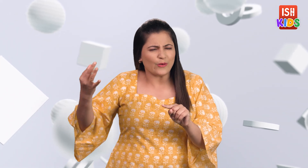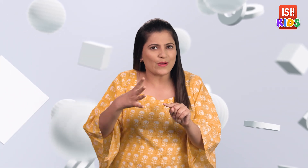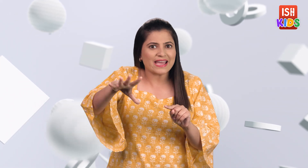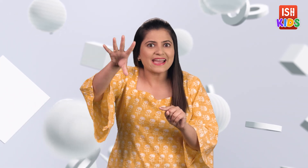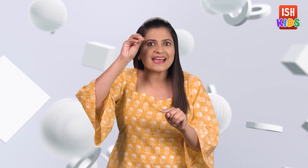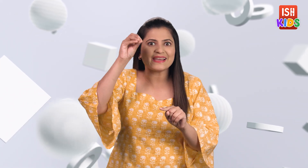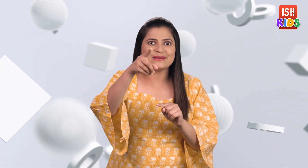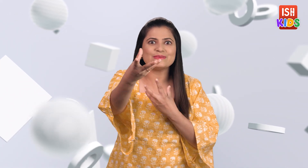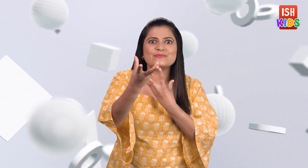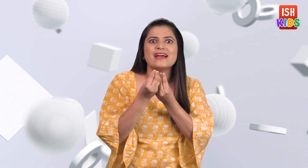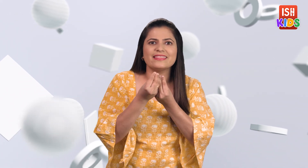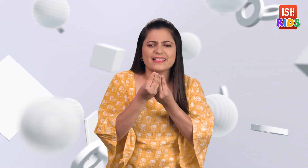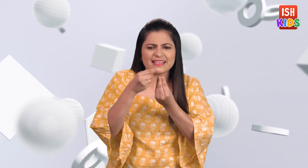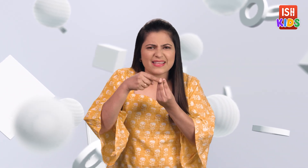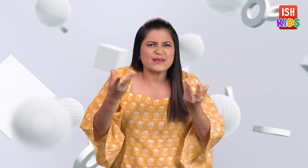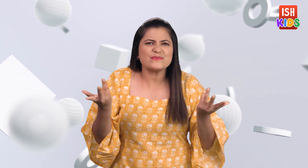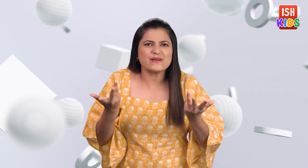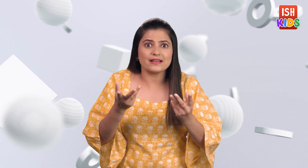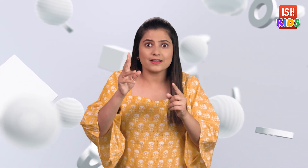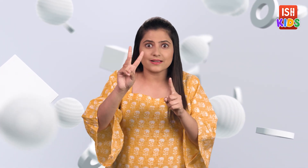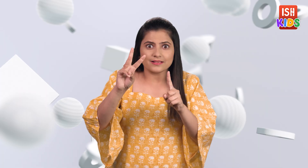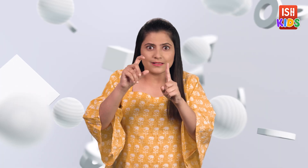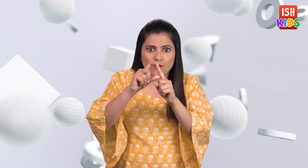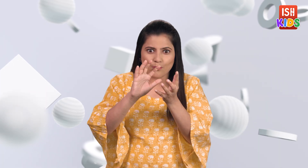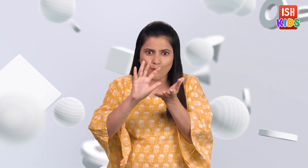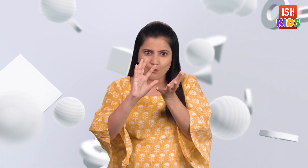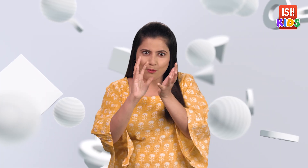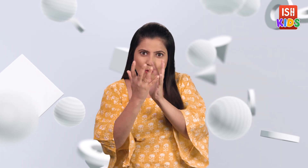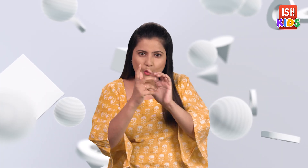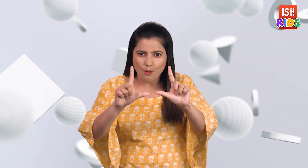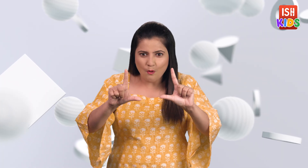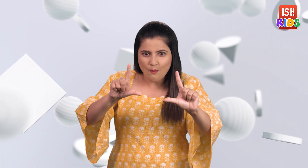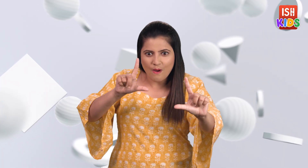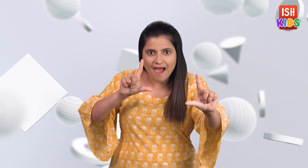something new. You and I will learn about the different 3D shapes.